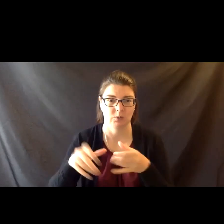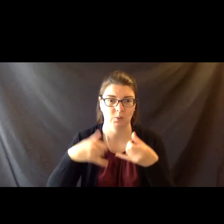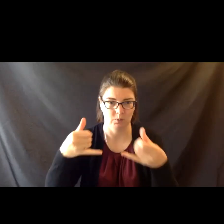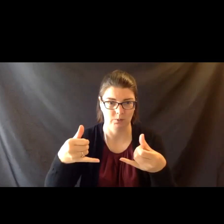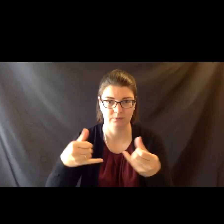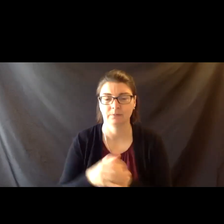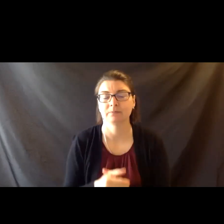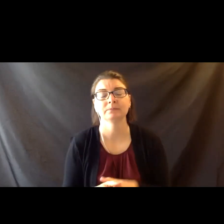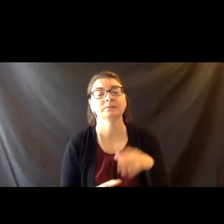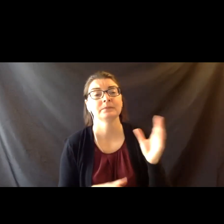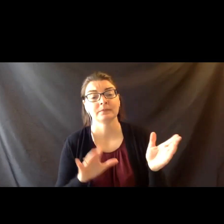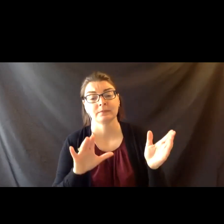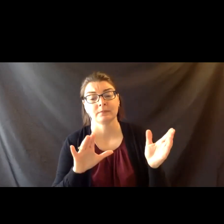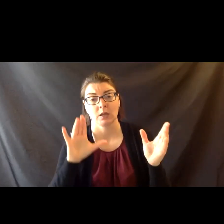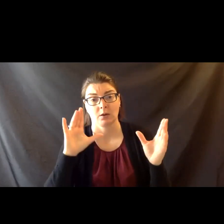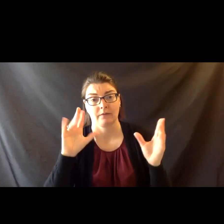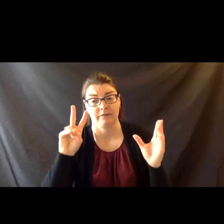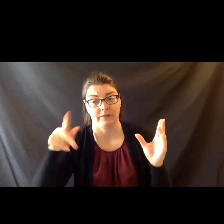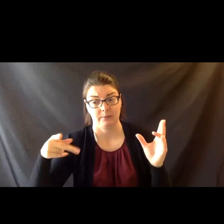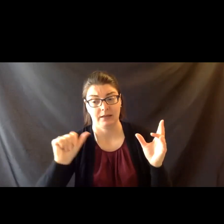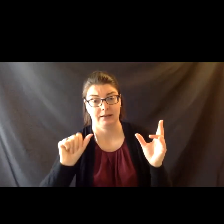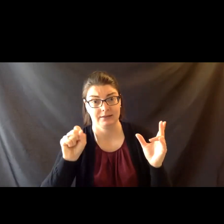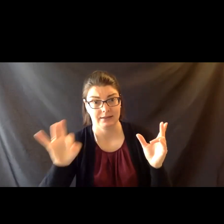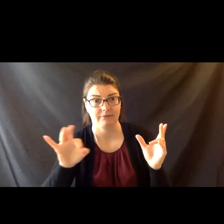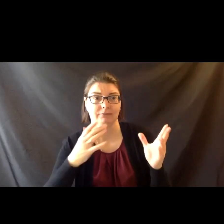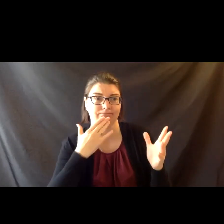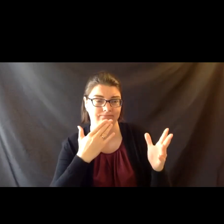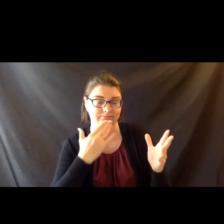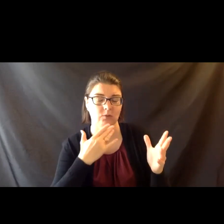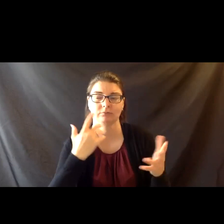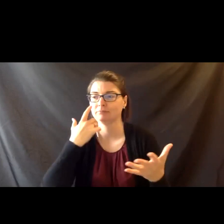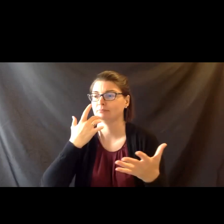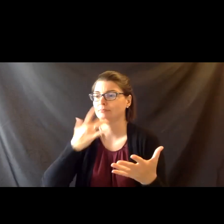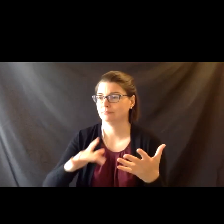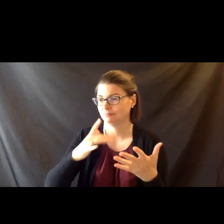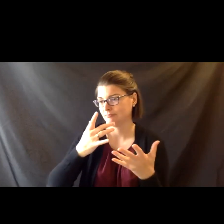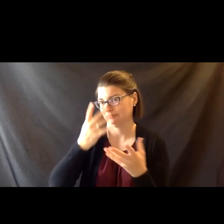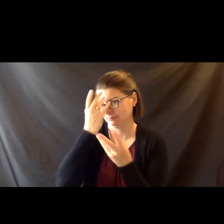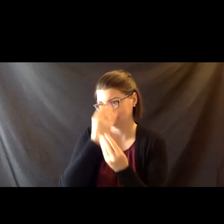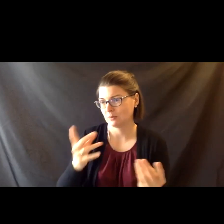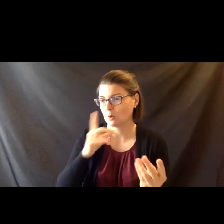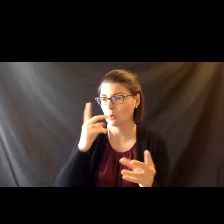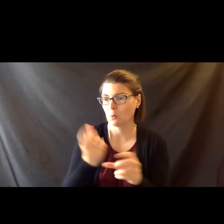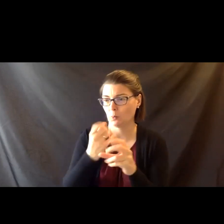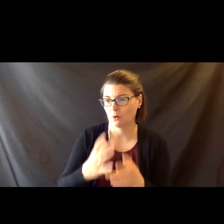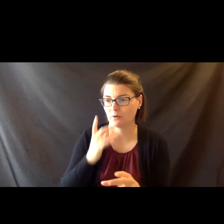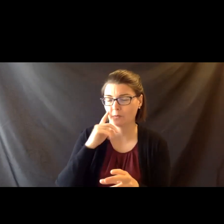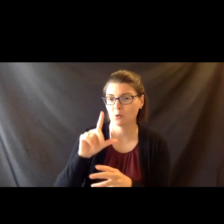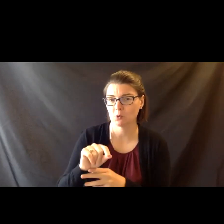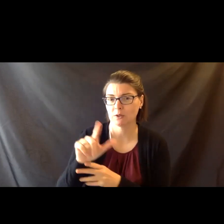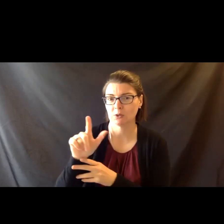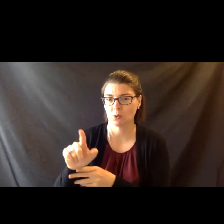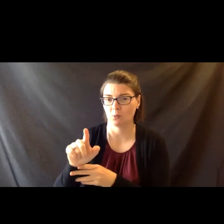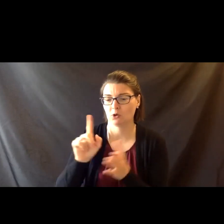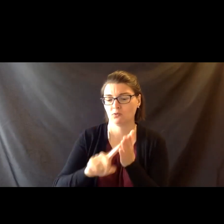Thank you, Rebecca. It is a privilege and great pleasure to announce the winner of the 2021 President's